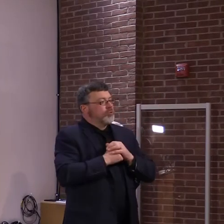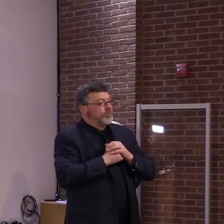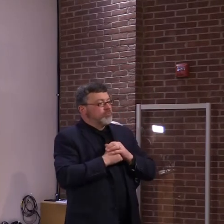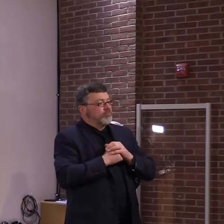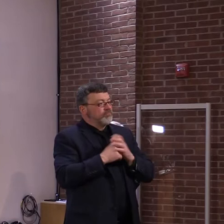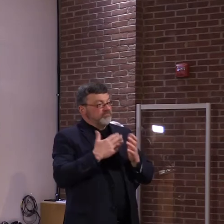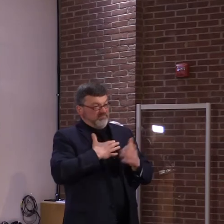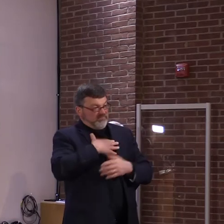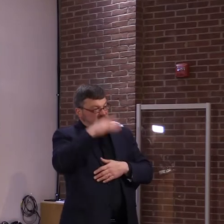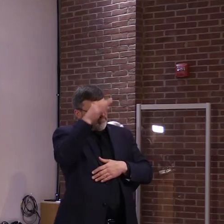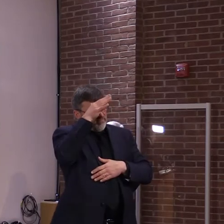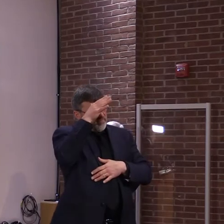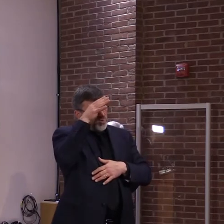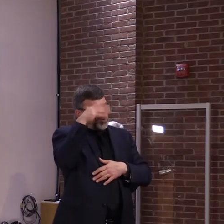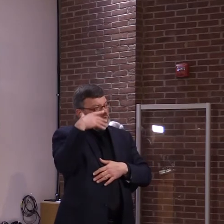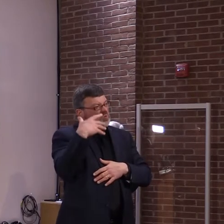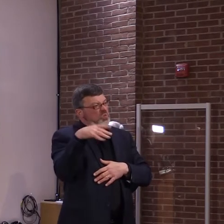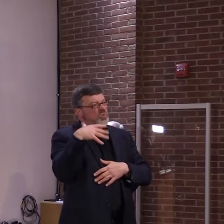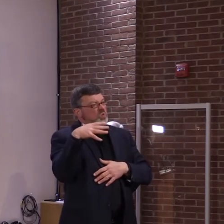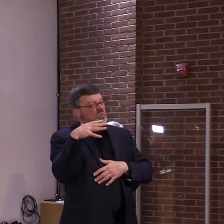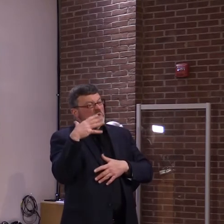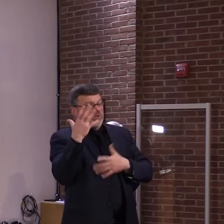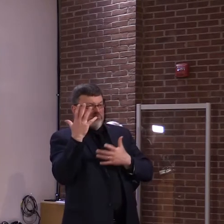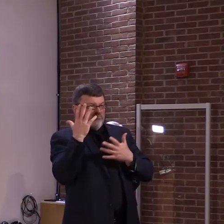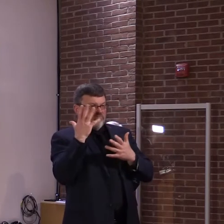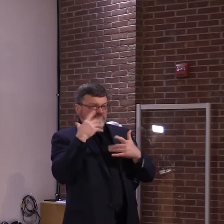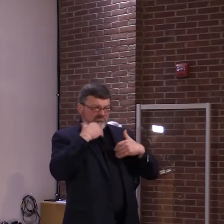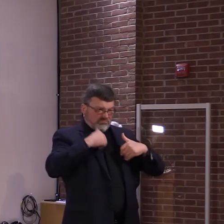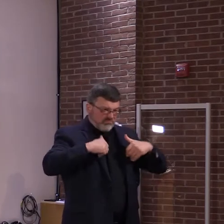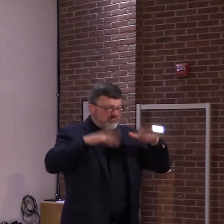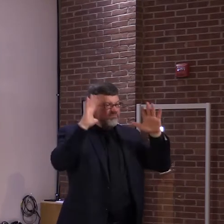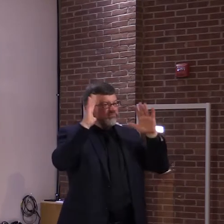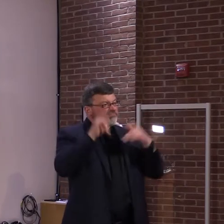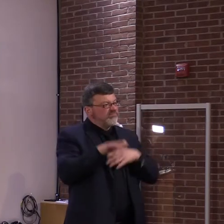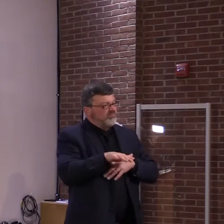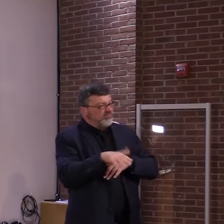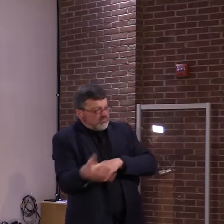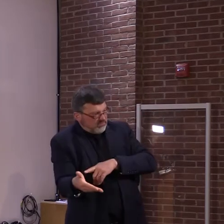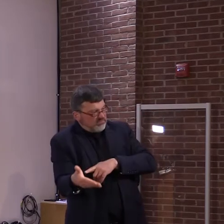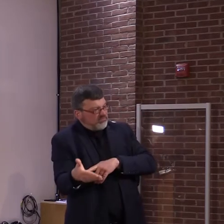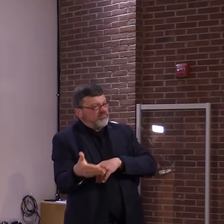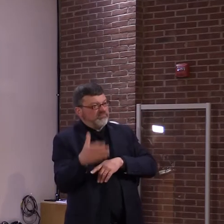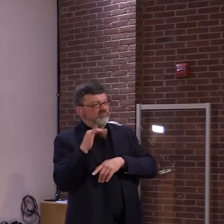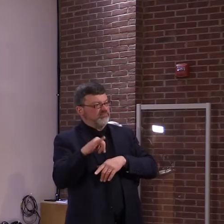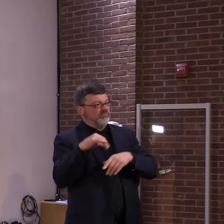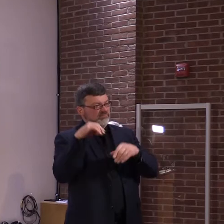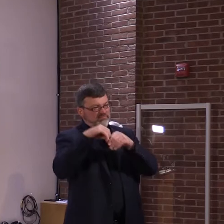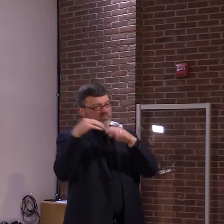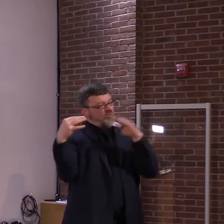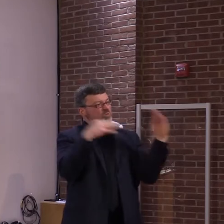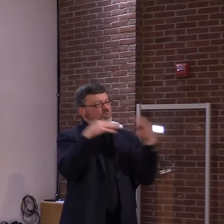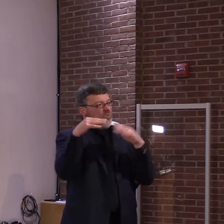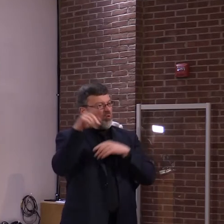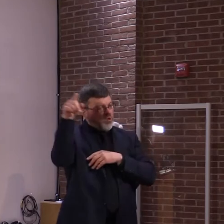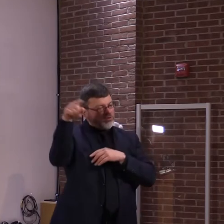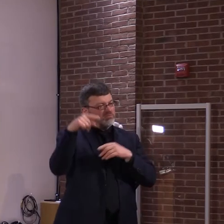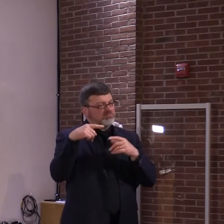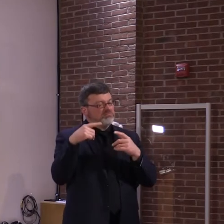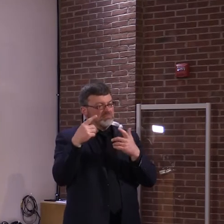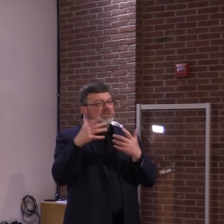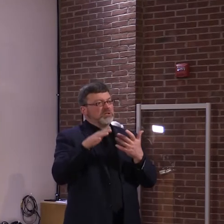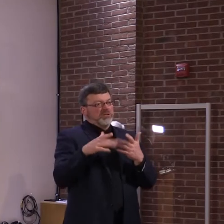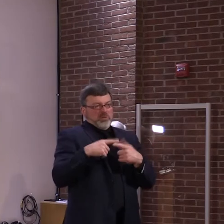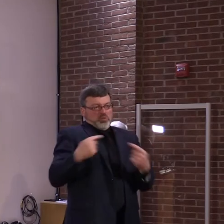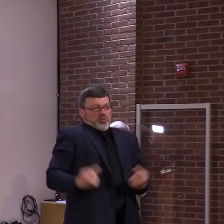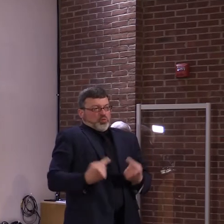sacrifice, dying from those war-connected injuries. But he left my